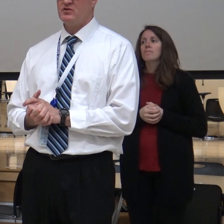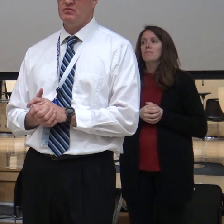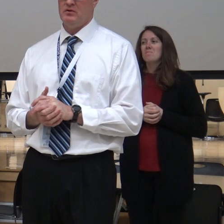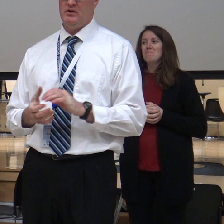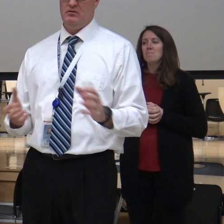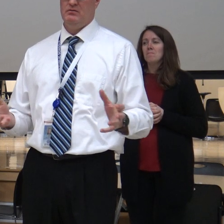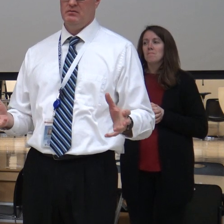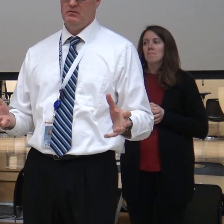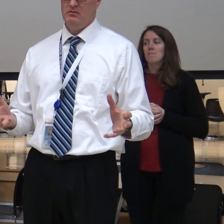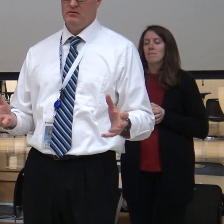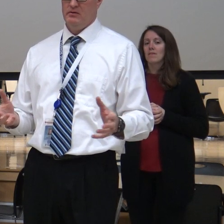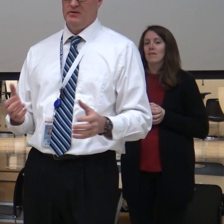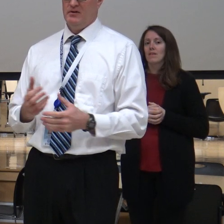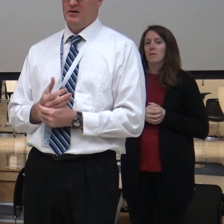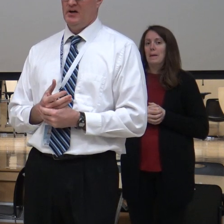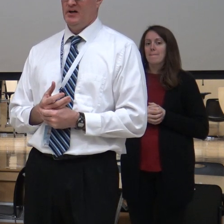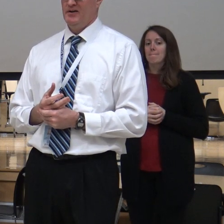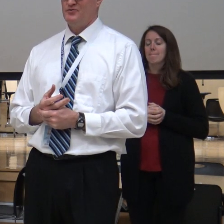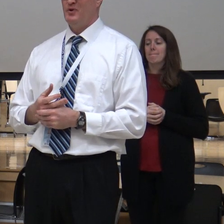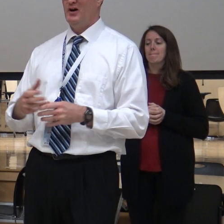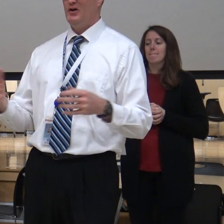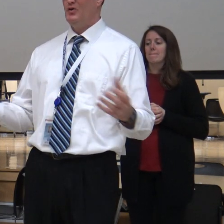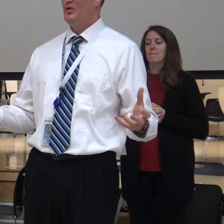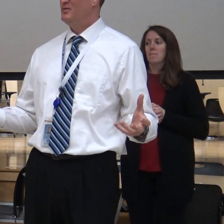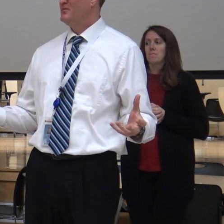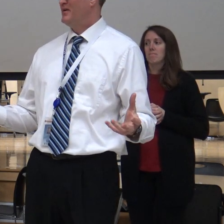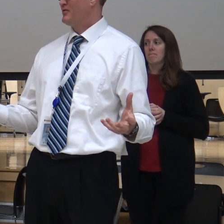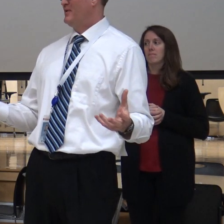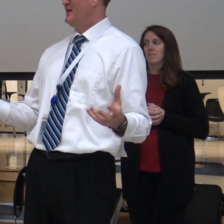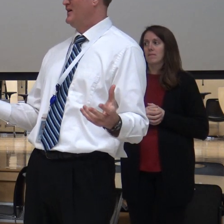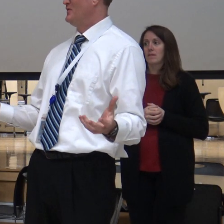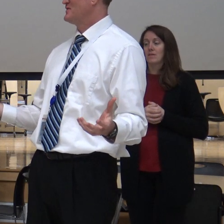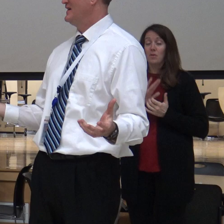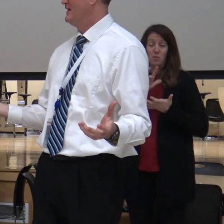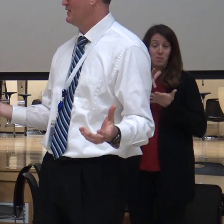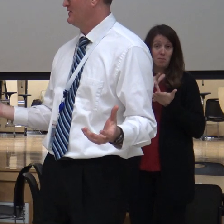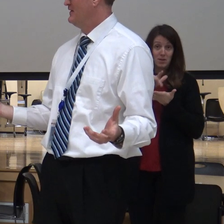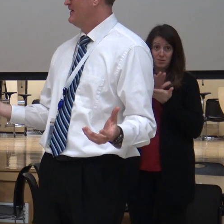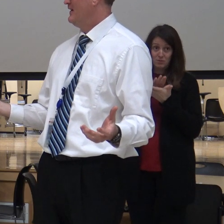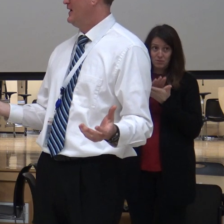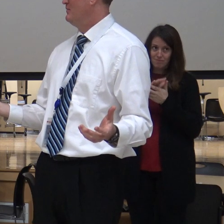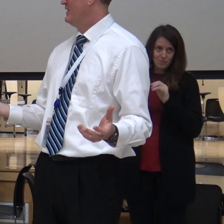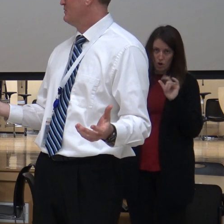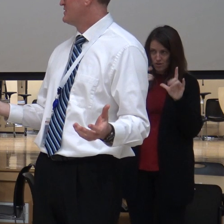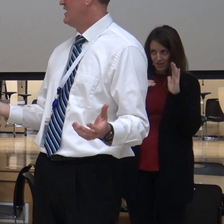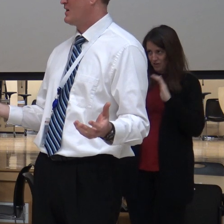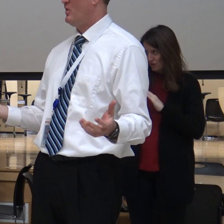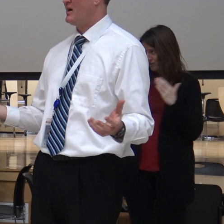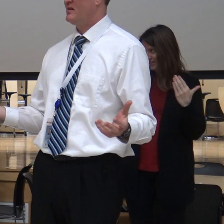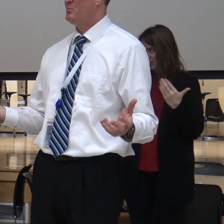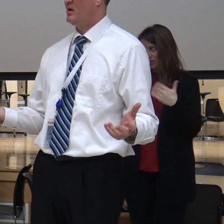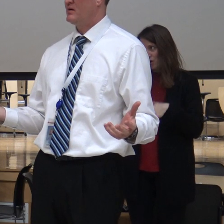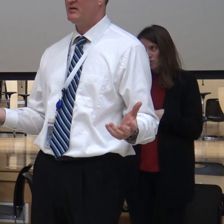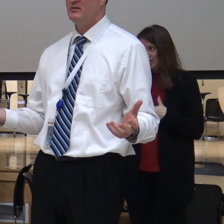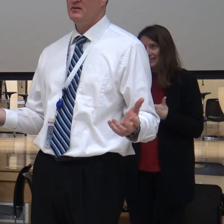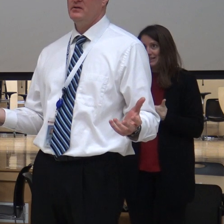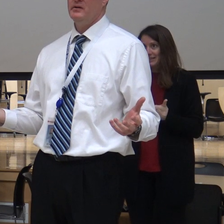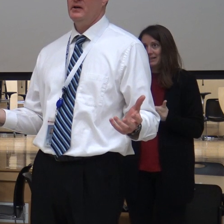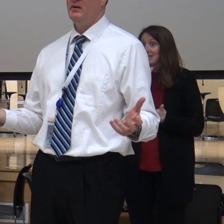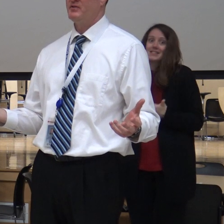Middle school, as we all know, for the adults in here, it was not a walk in the